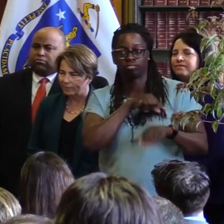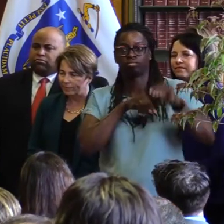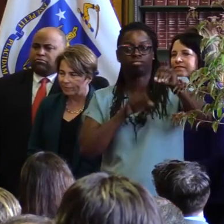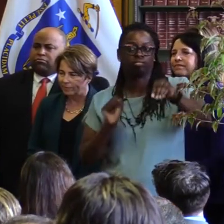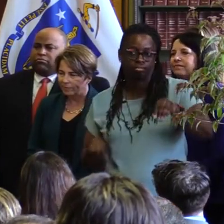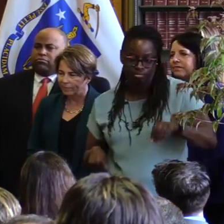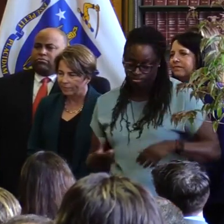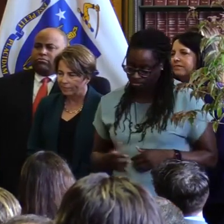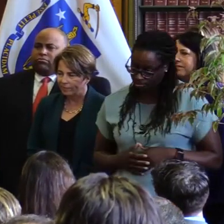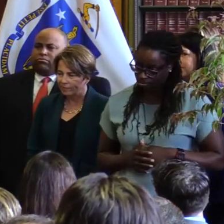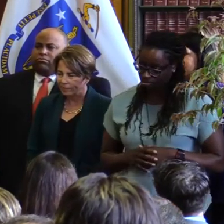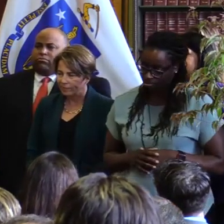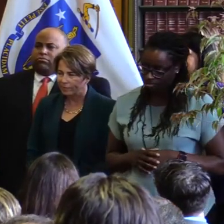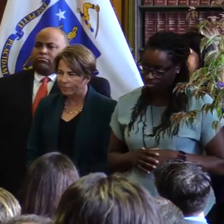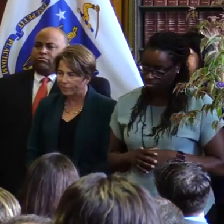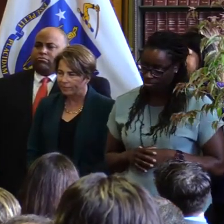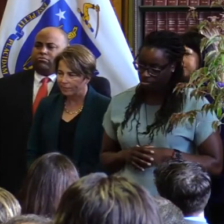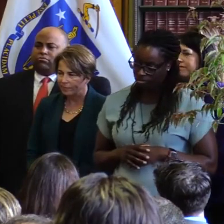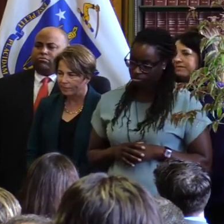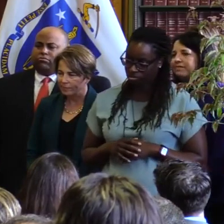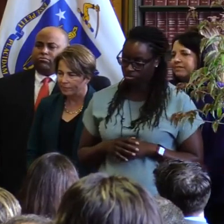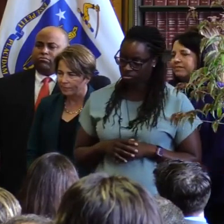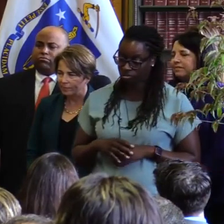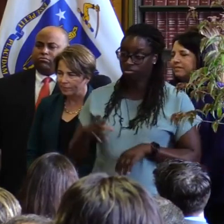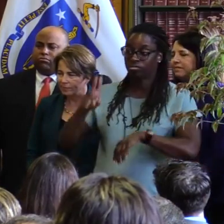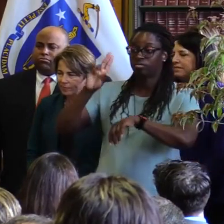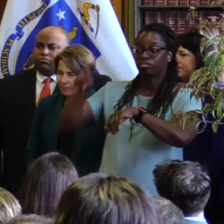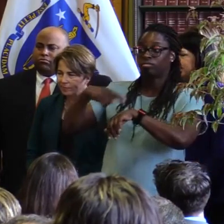hundreds of billions of dollars nationally, we